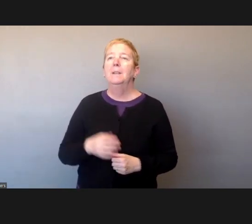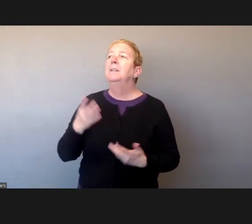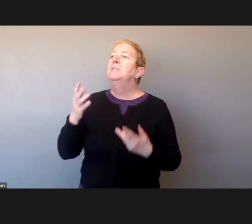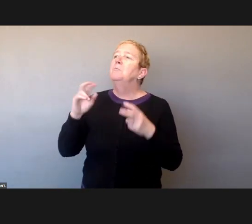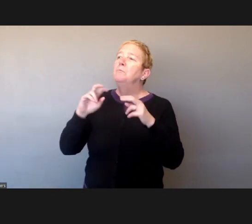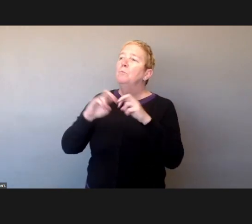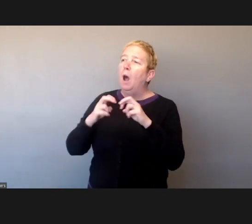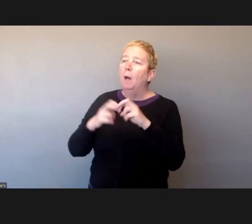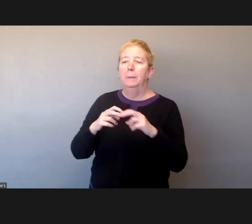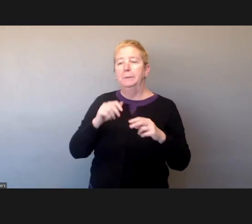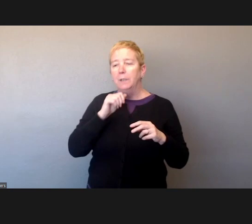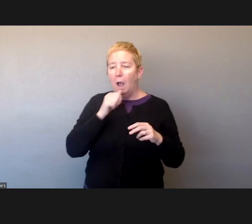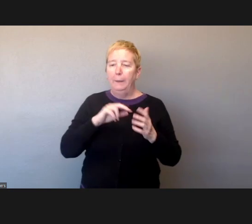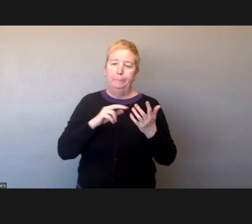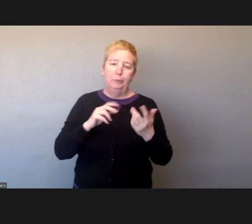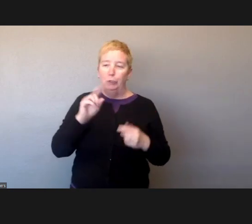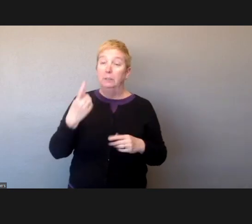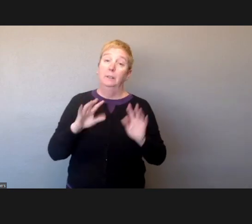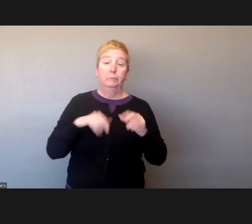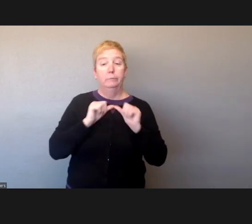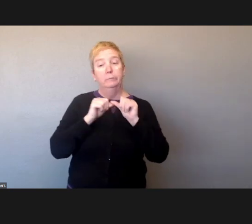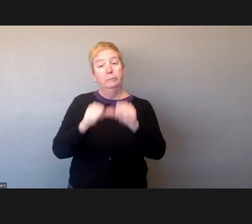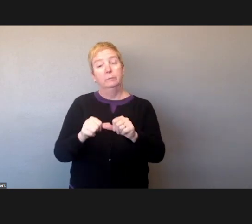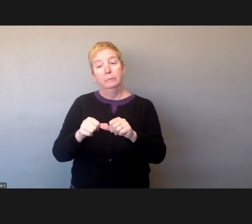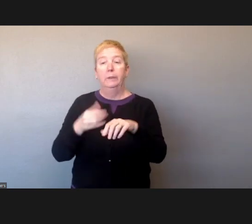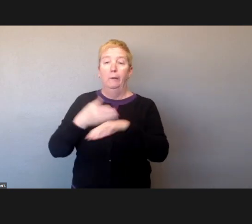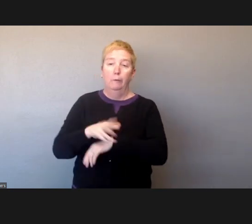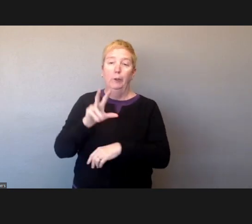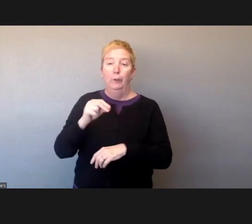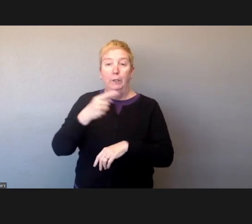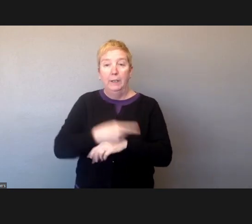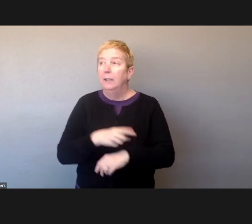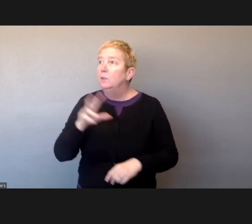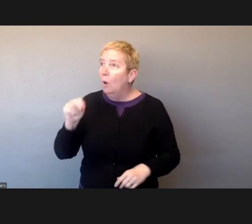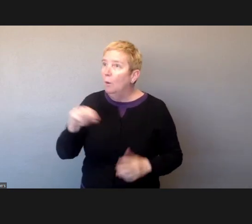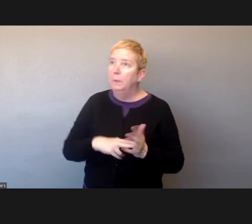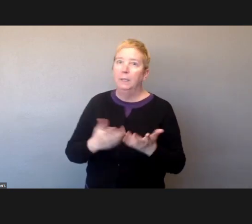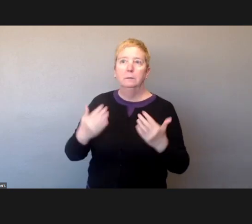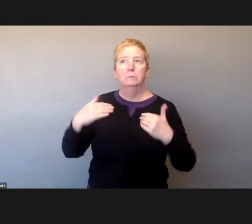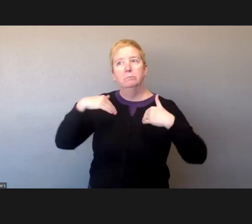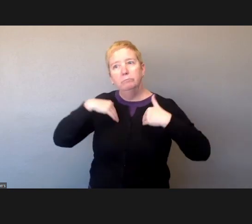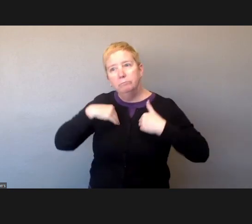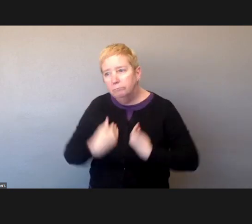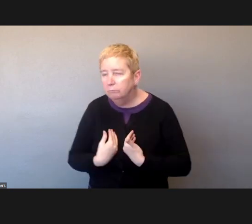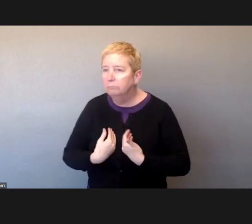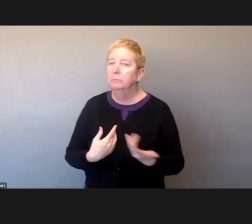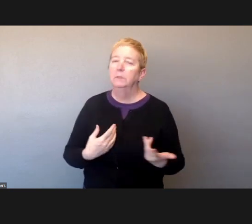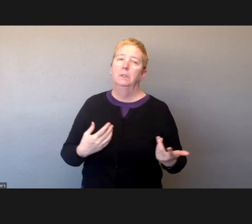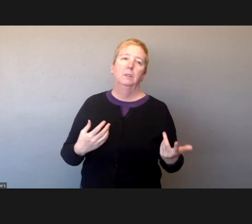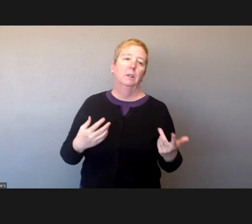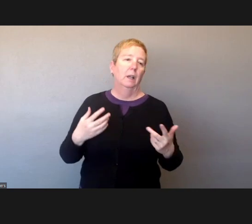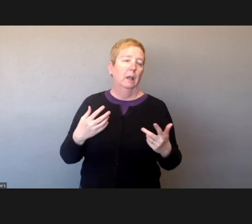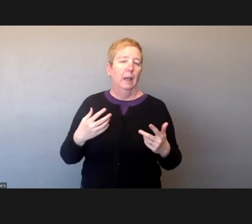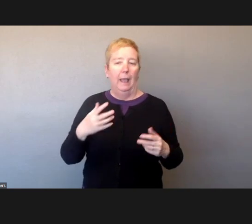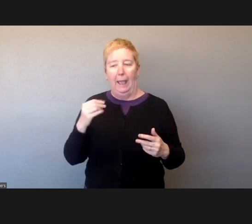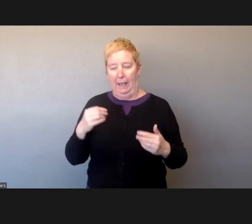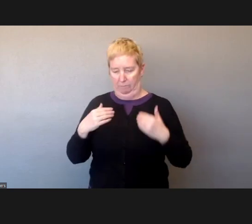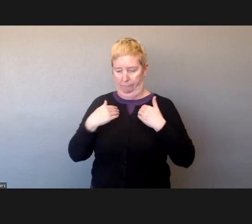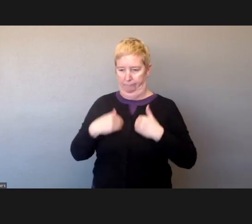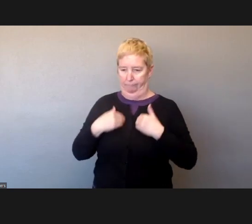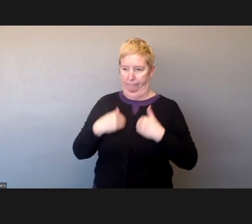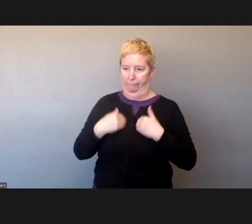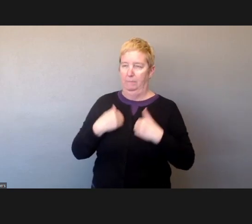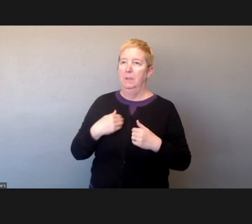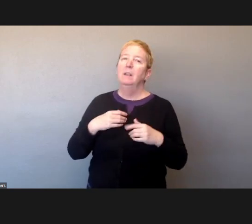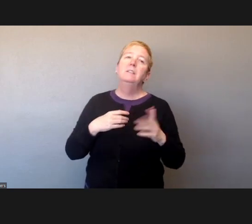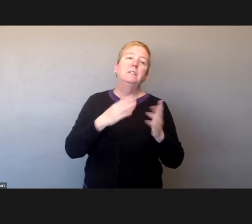symptoms past 30 days, but significant fatigue. People with chronic lung disease who got COVID, who now have end-stage lung disease.